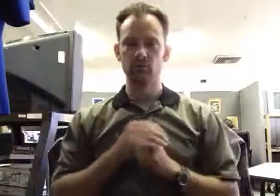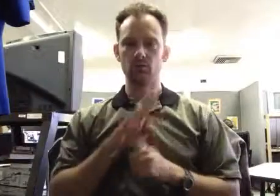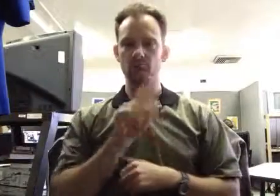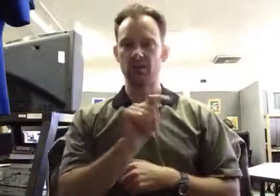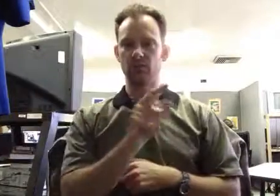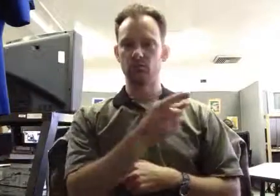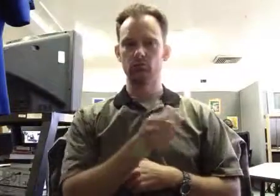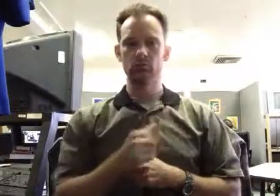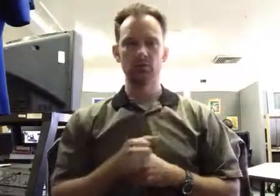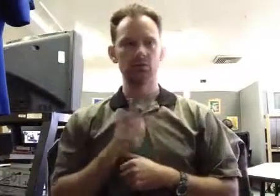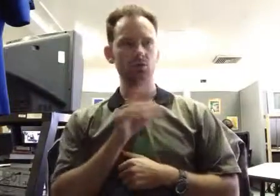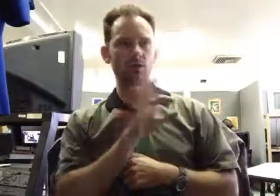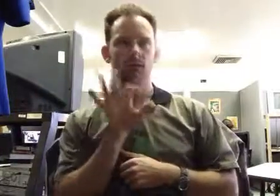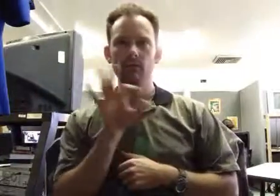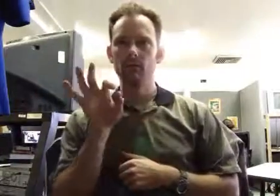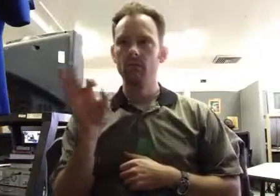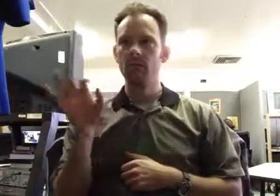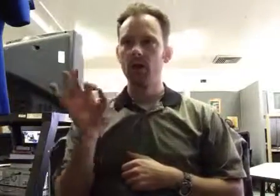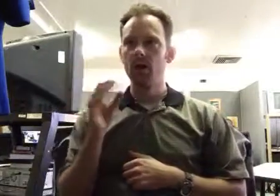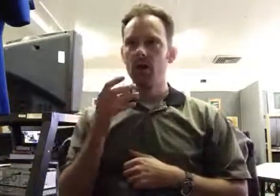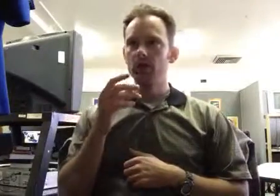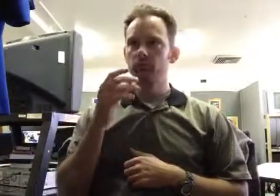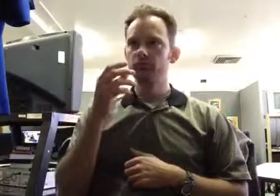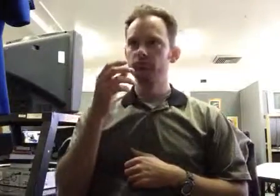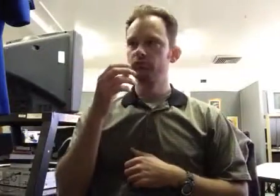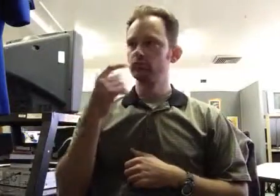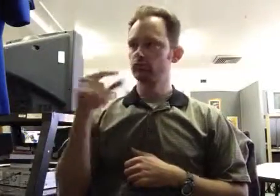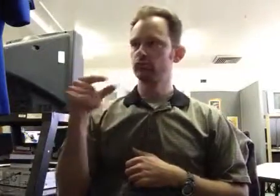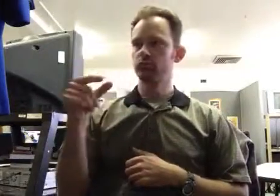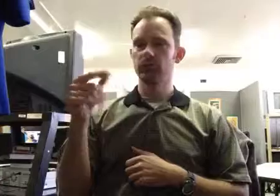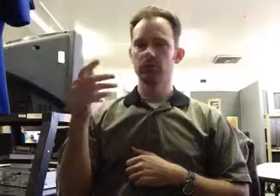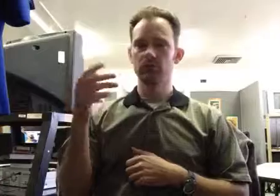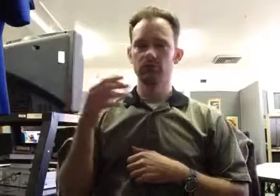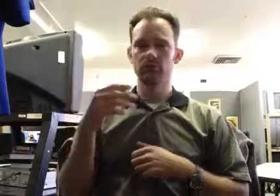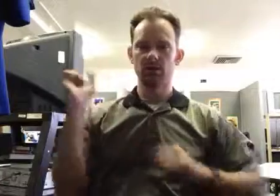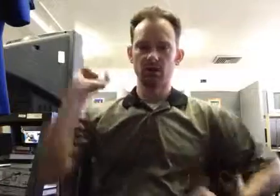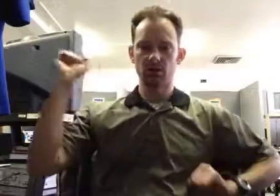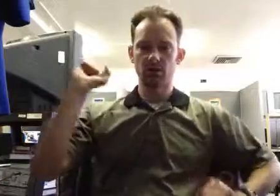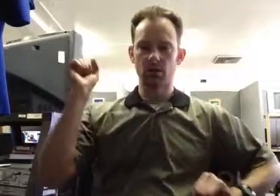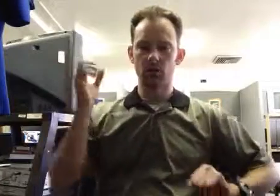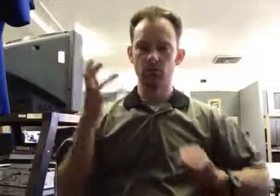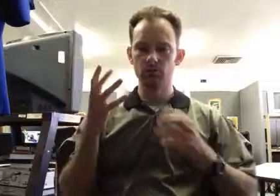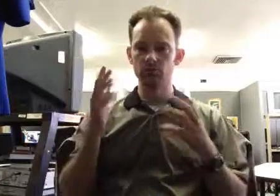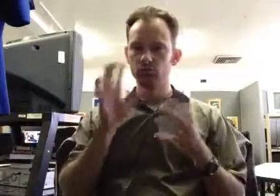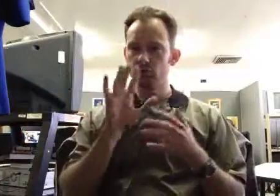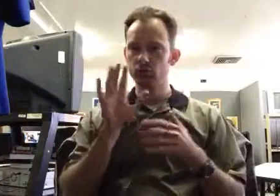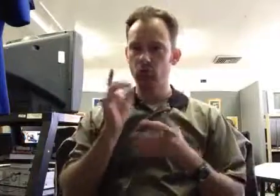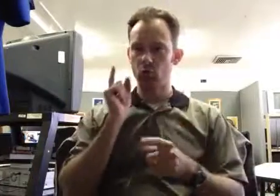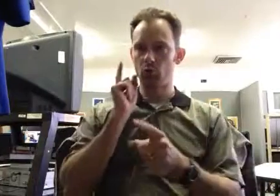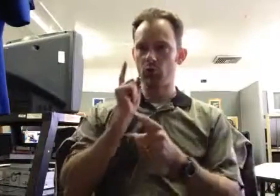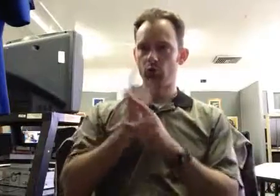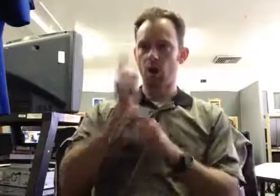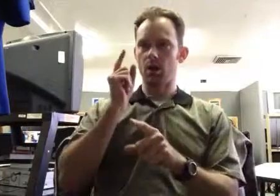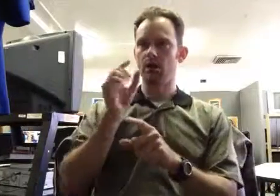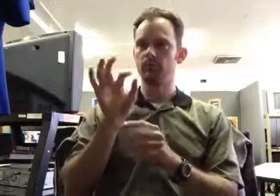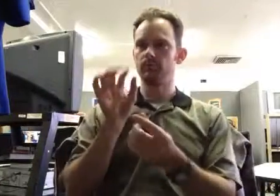of green, and they were very expensive towels. And she was so proud of her gift and wrapped it carefully and took it to him